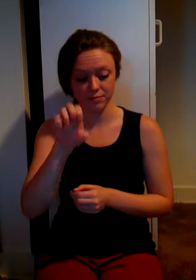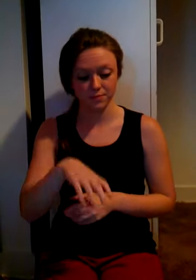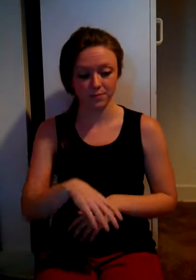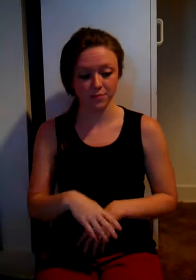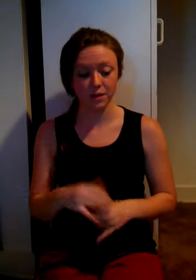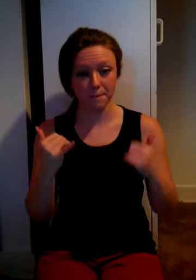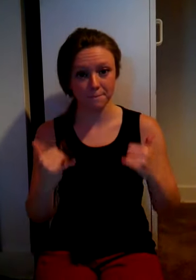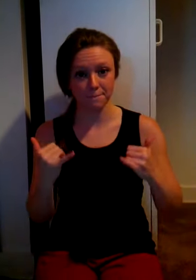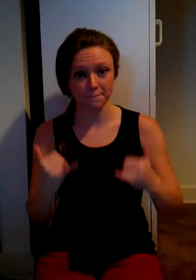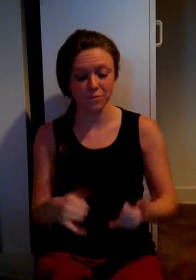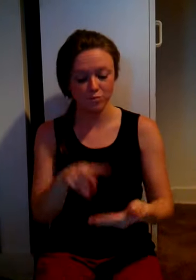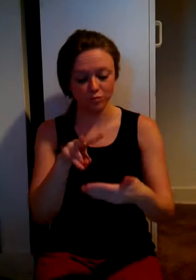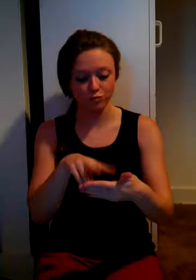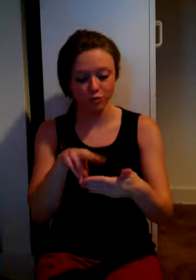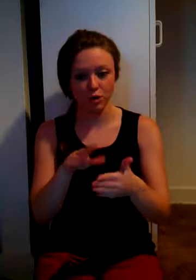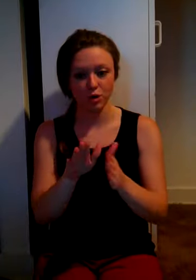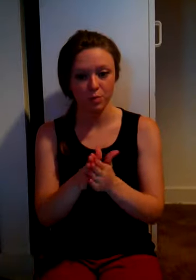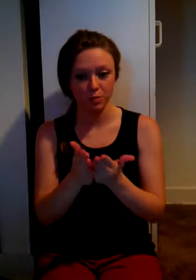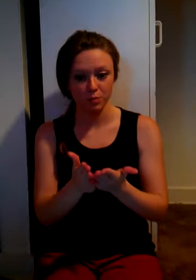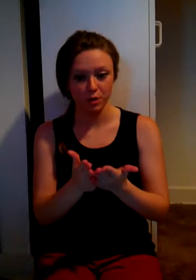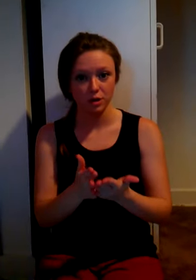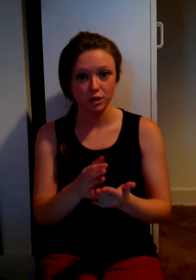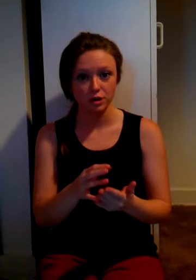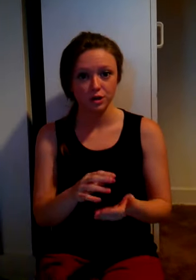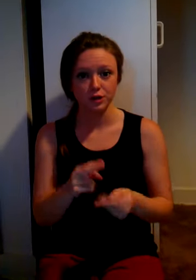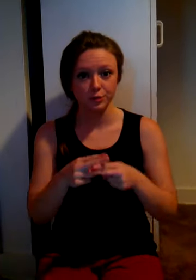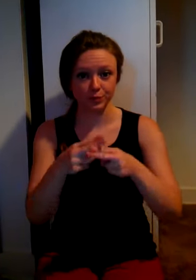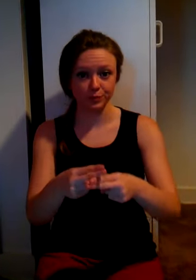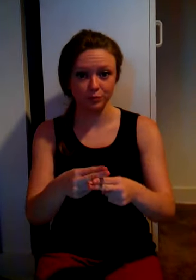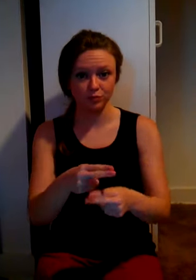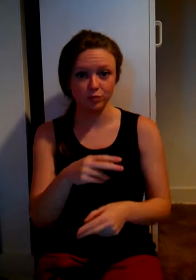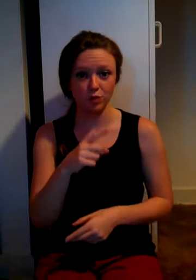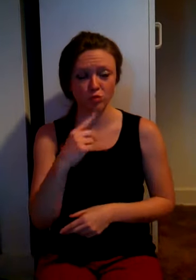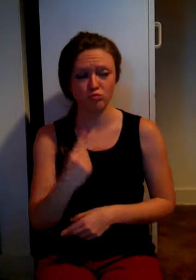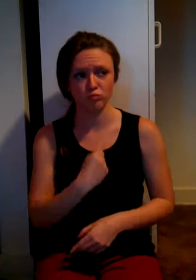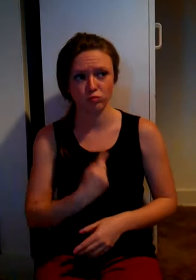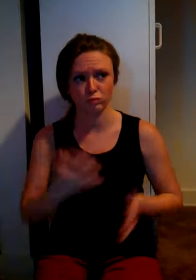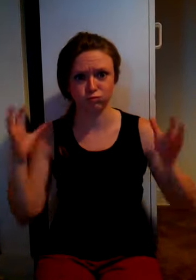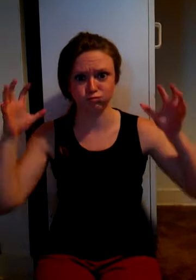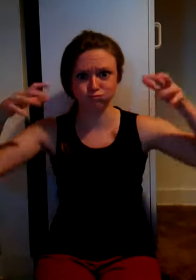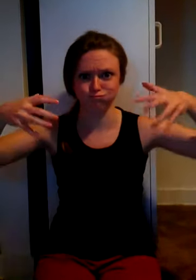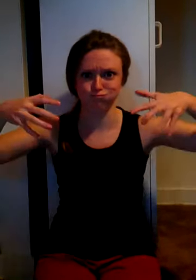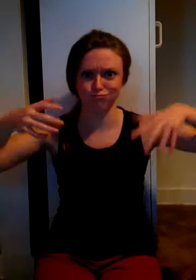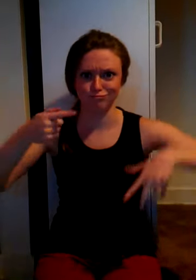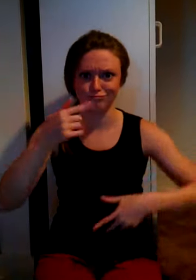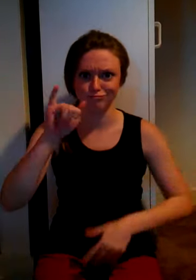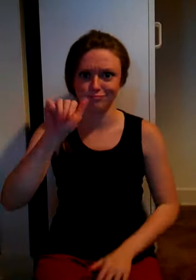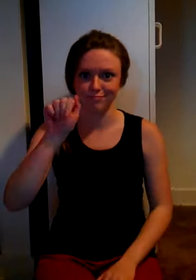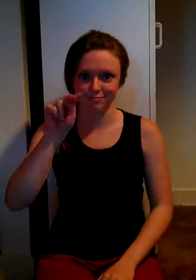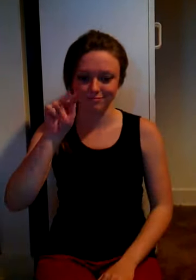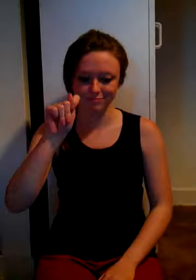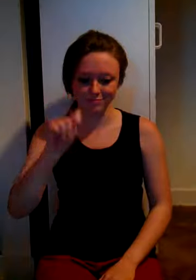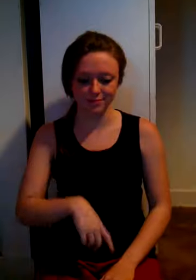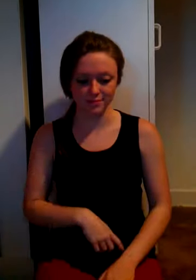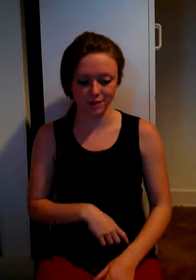to read a story called The Lonely Giant. This is a book about a lonely giant, picture, and an old woman who